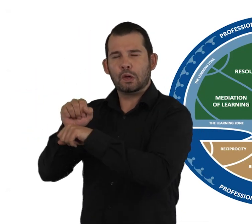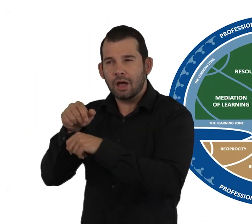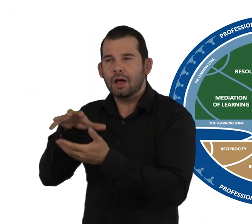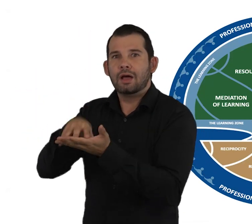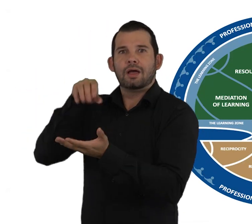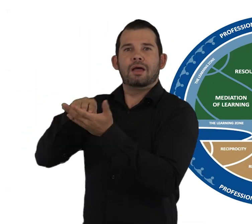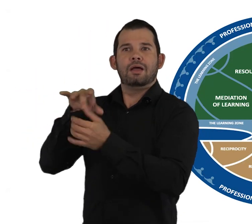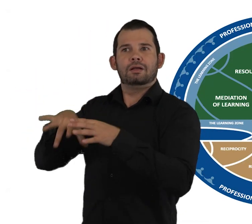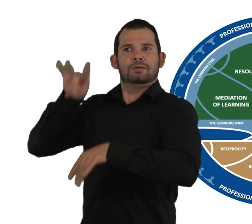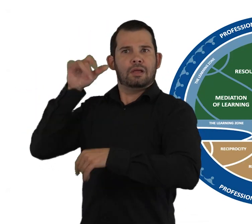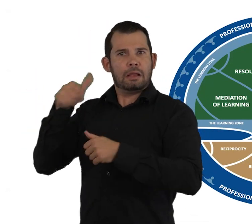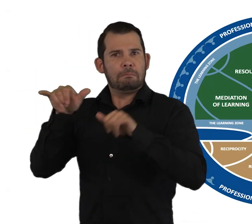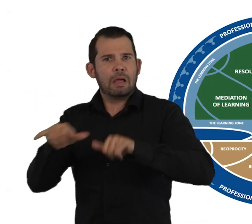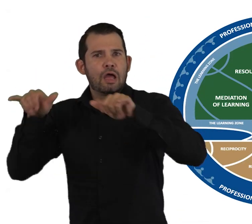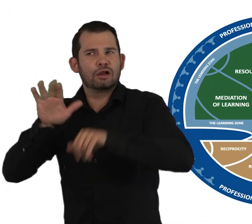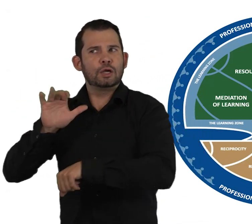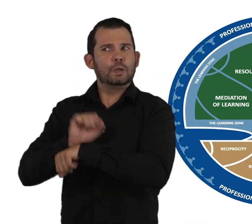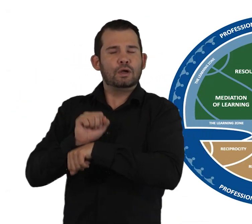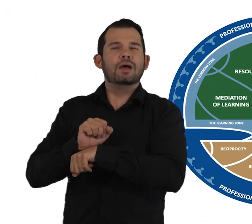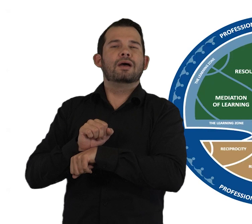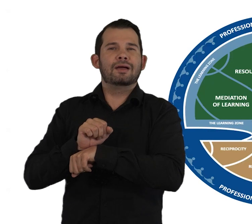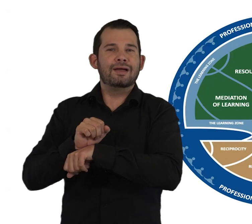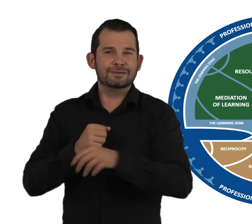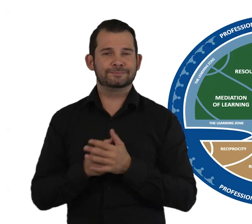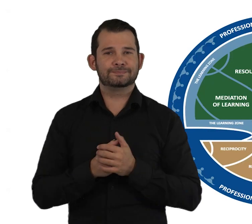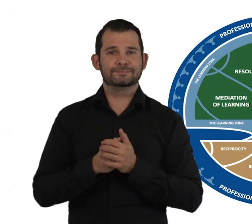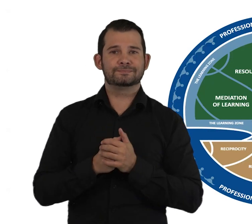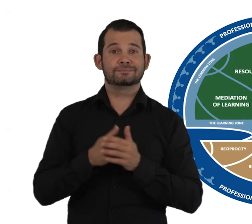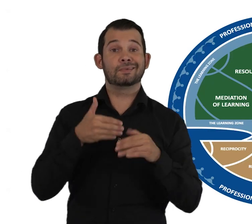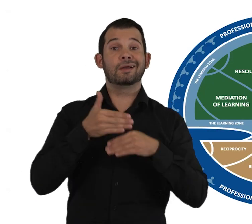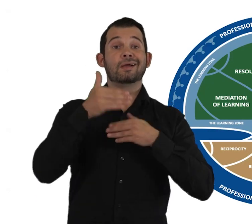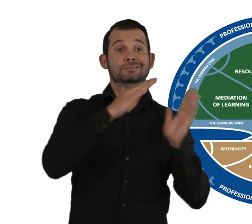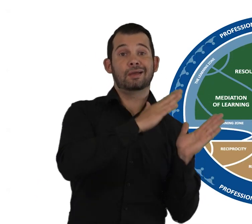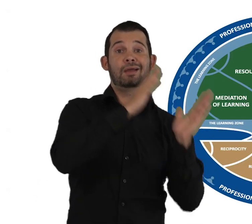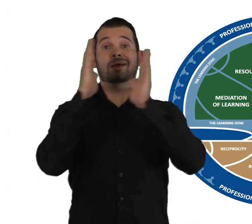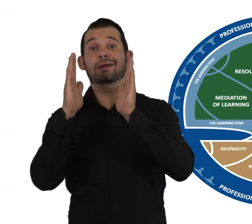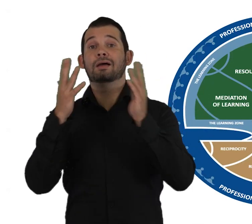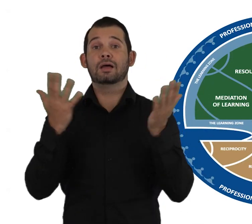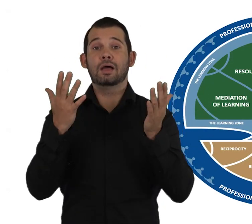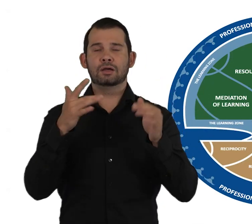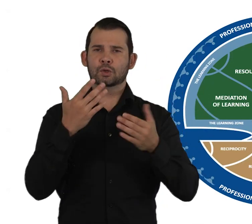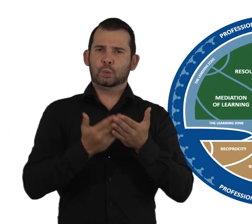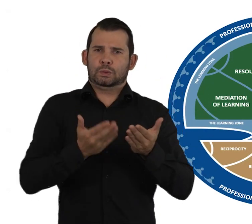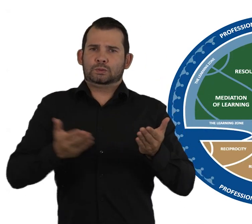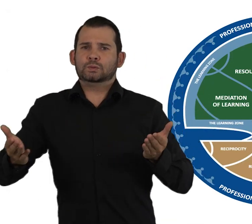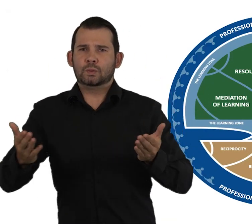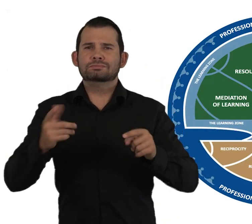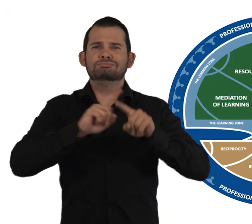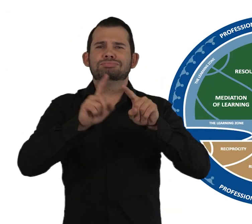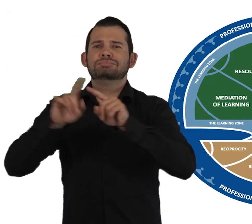of a pattern in their own work. The next area includes the various resources that assigned practitioners will be